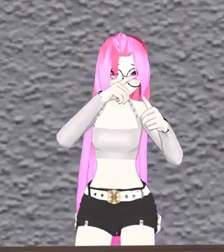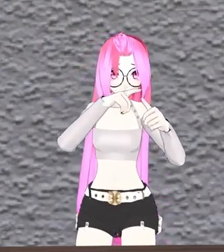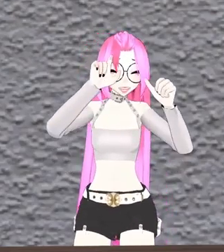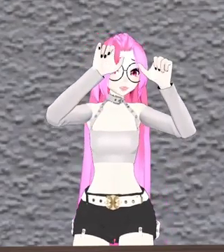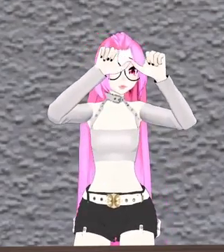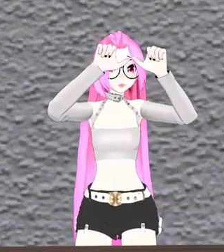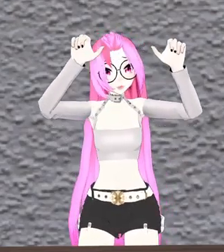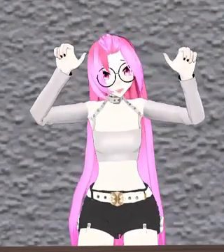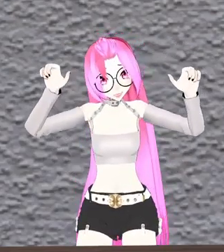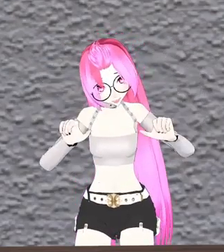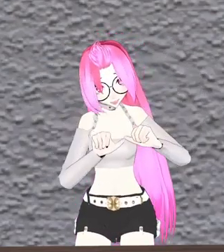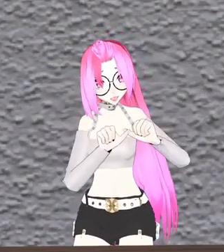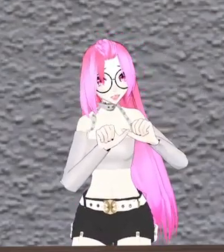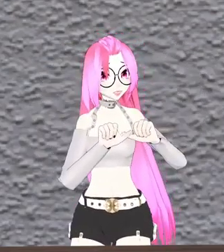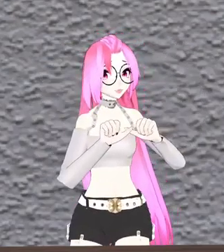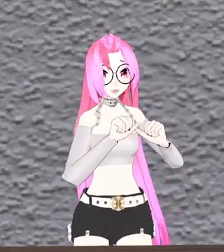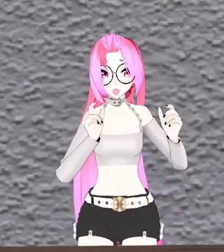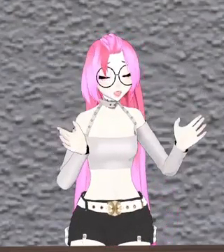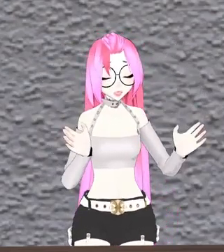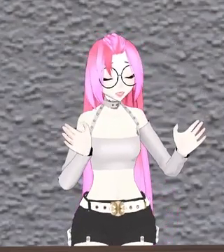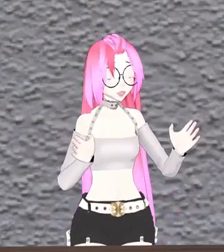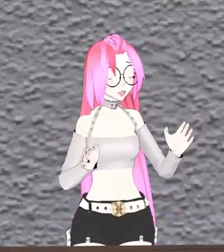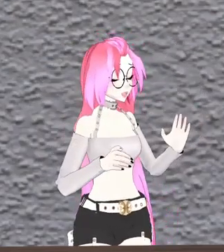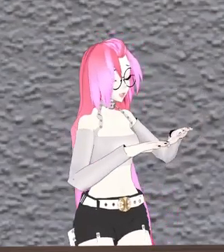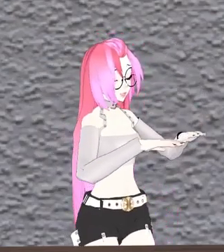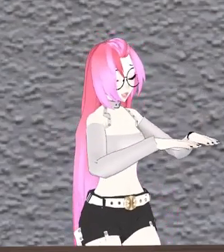1, space. What does this mean? This means